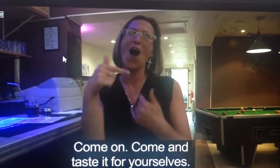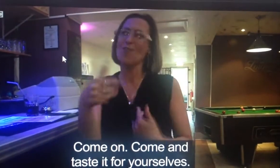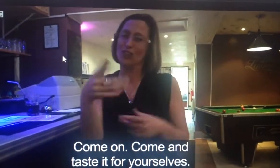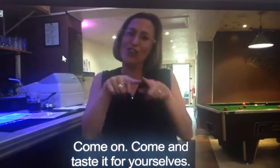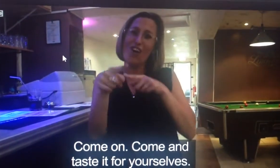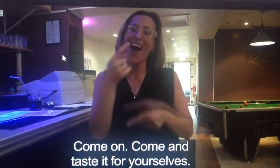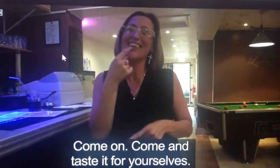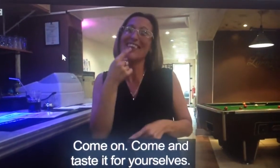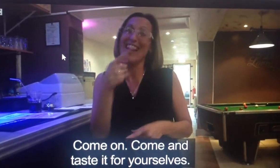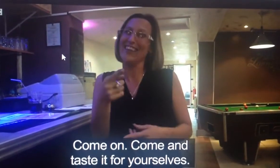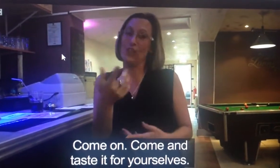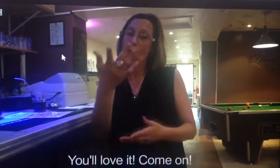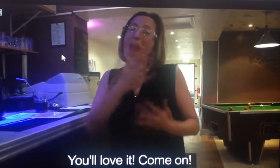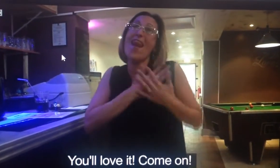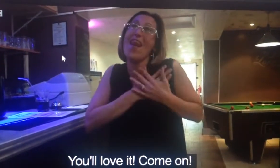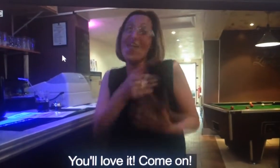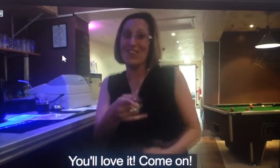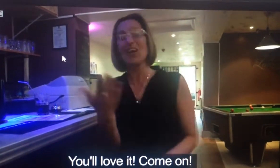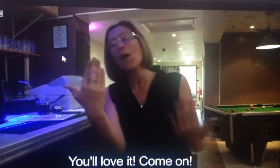taste it for yourselves. You'll love it. Come on.